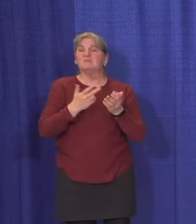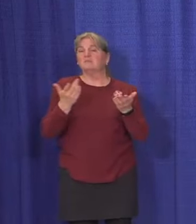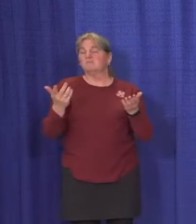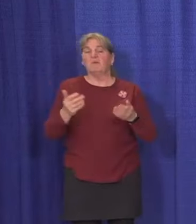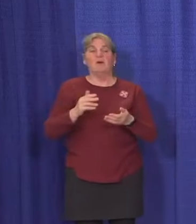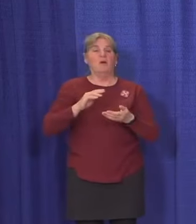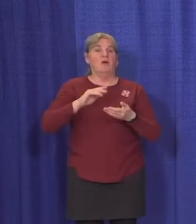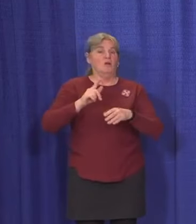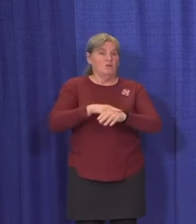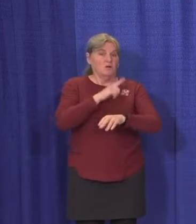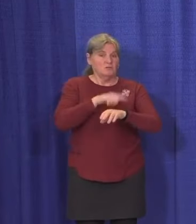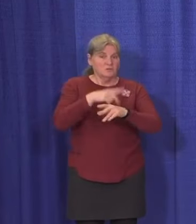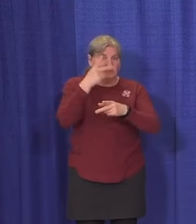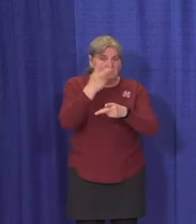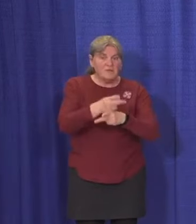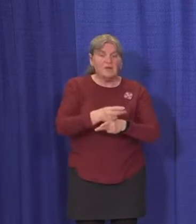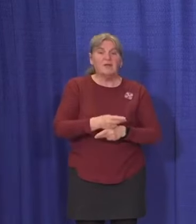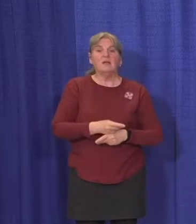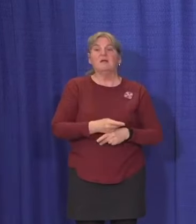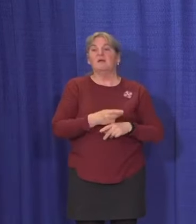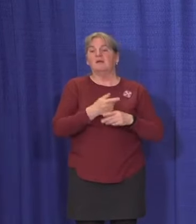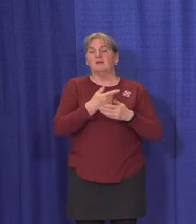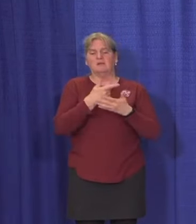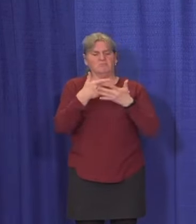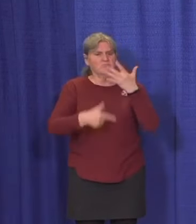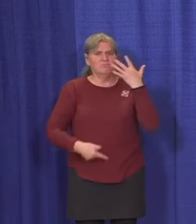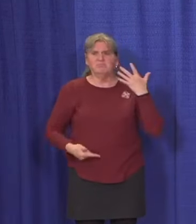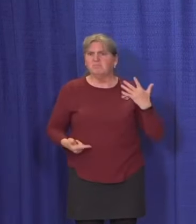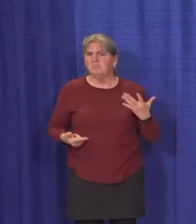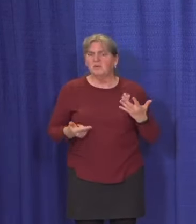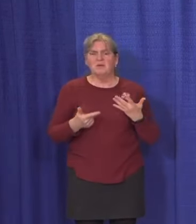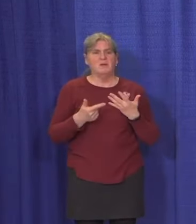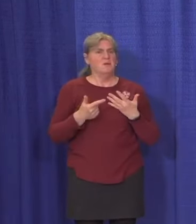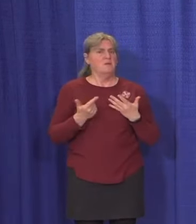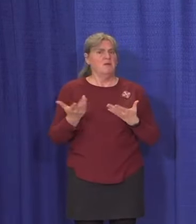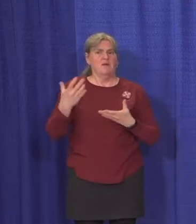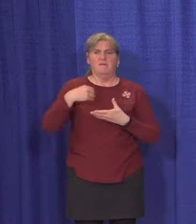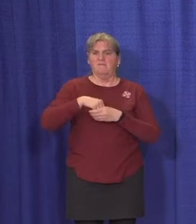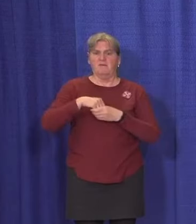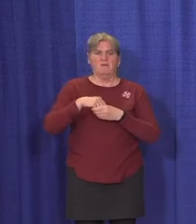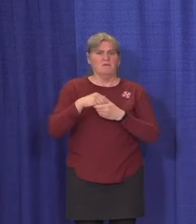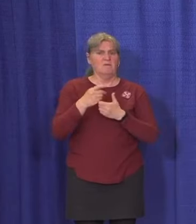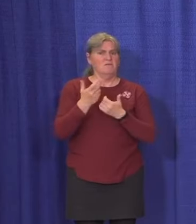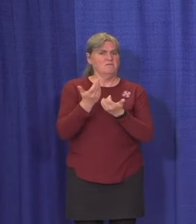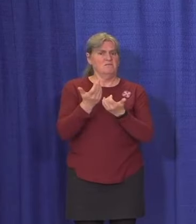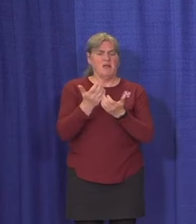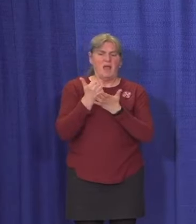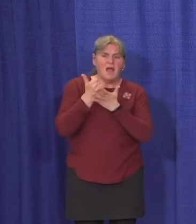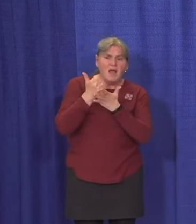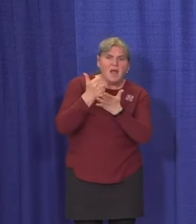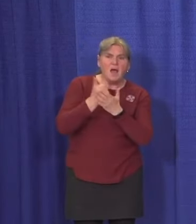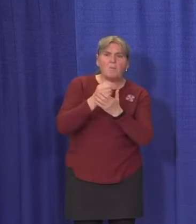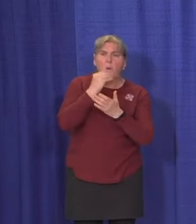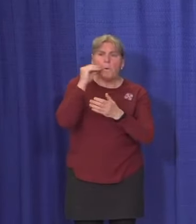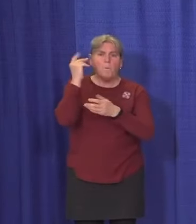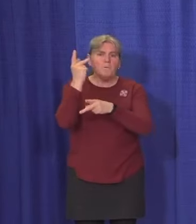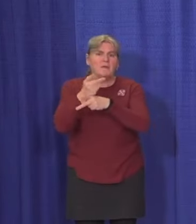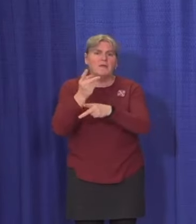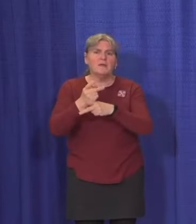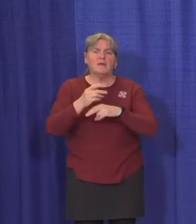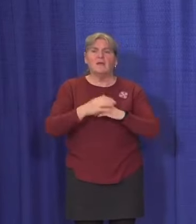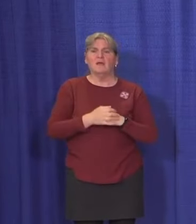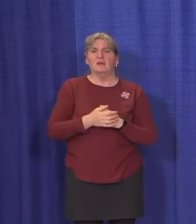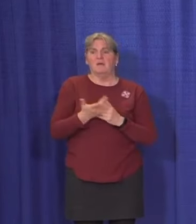centers and public health centers around Yukon, whether serving in our long-term care facilities or helping in home care, whether